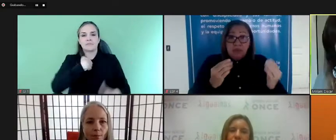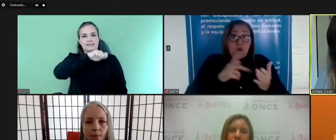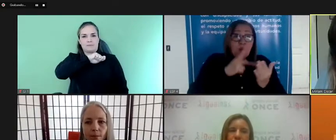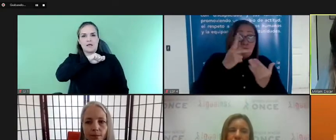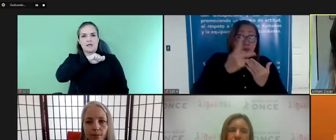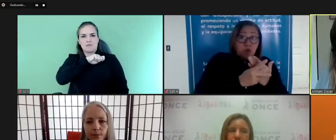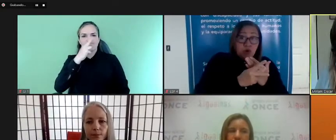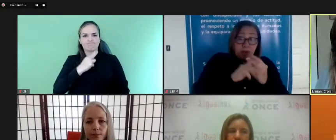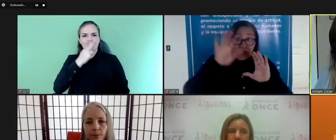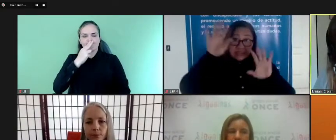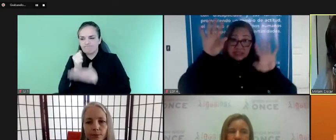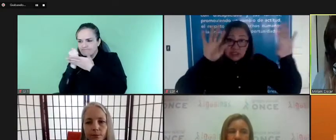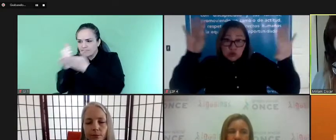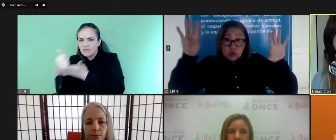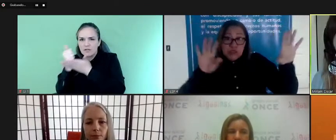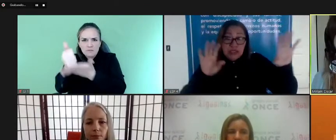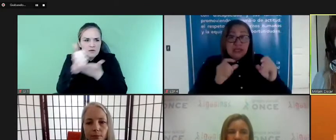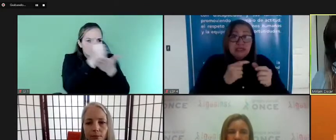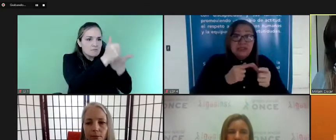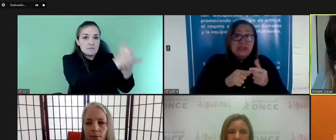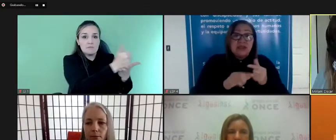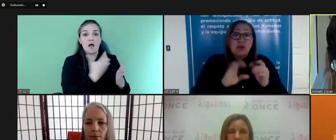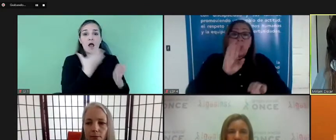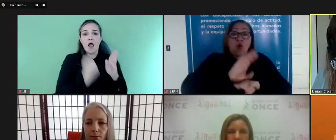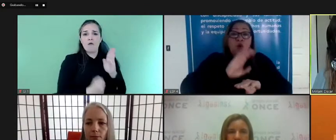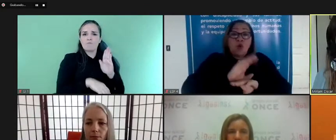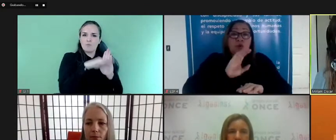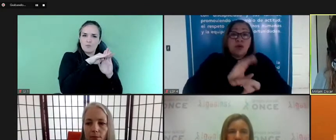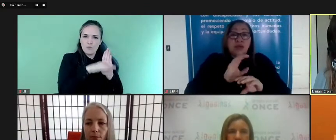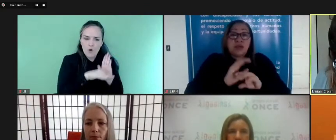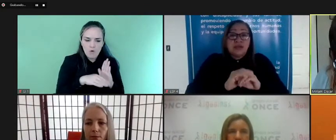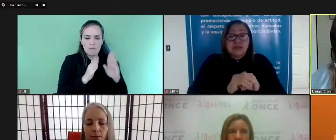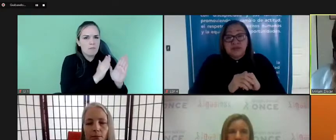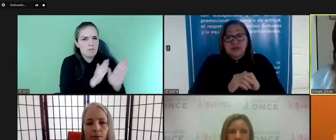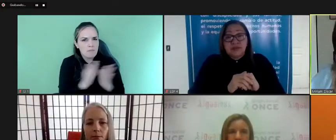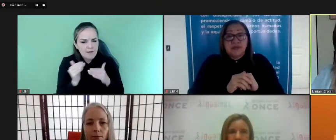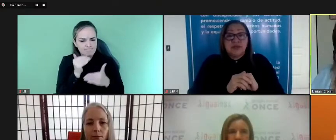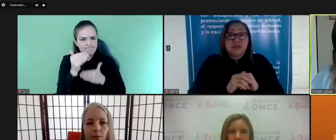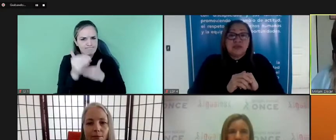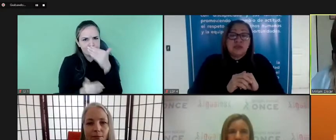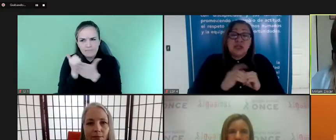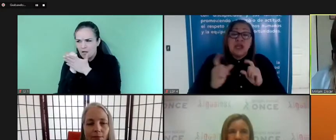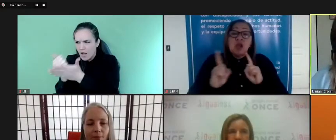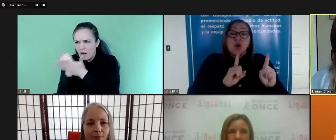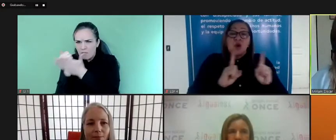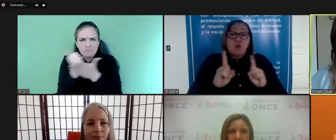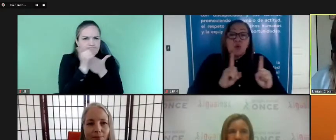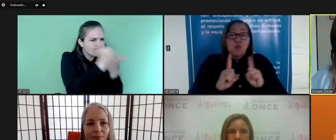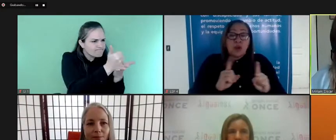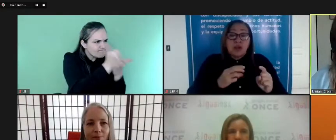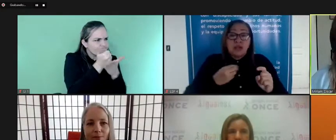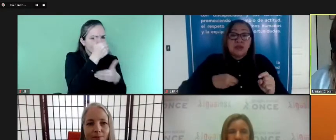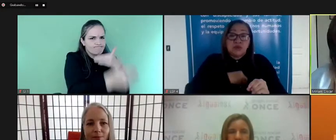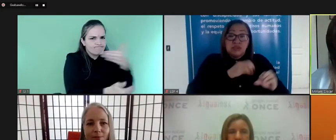projects and sectoral projects that we have in the different areas